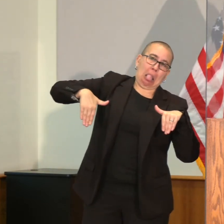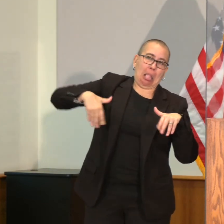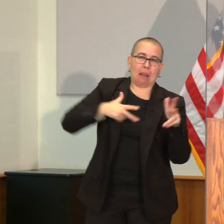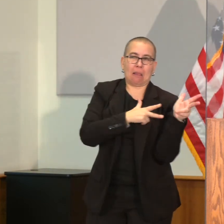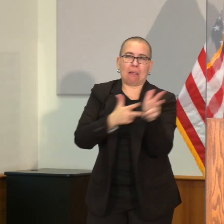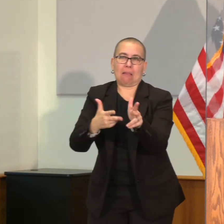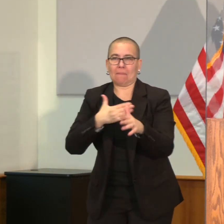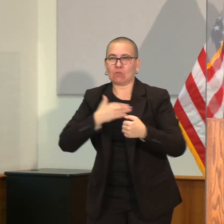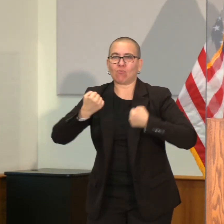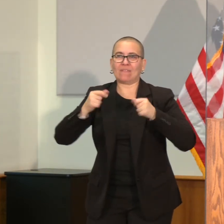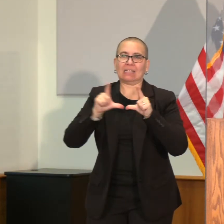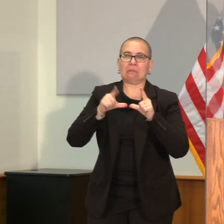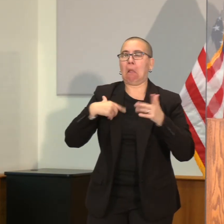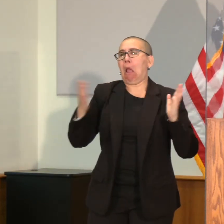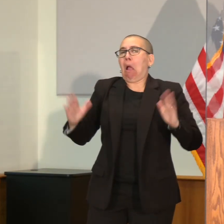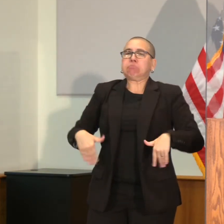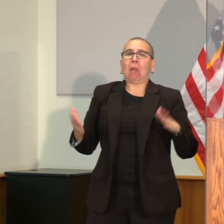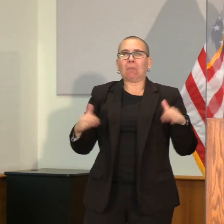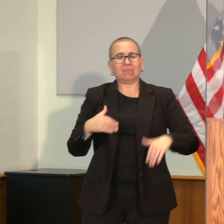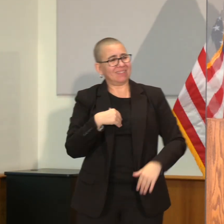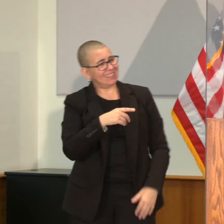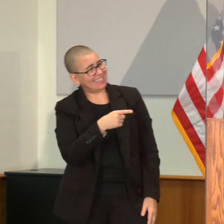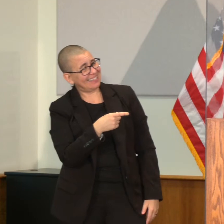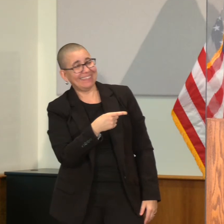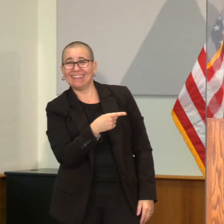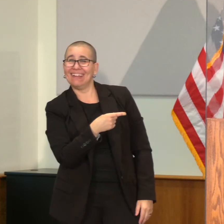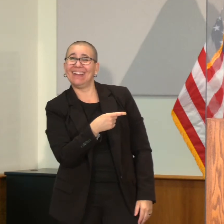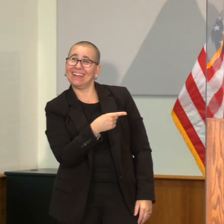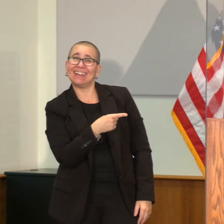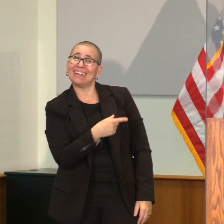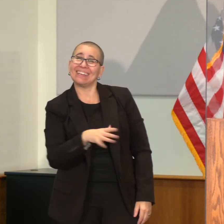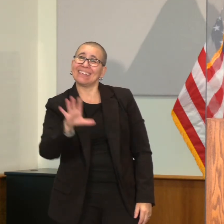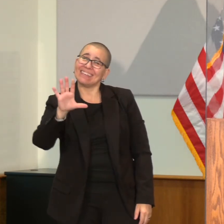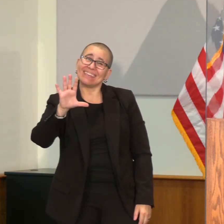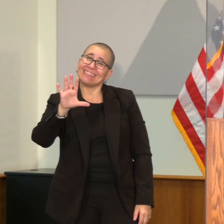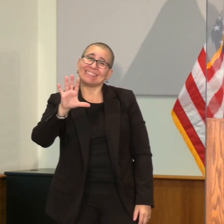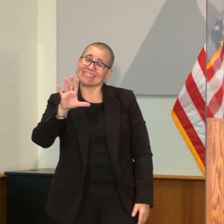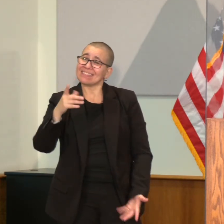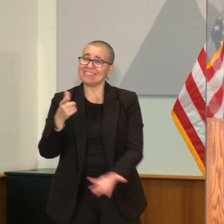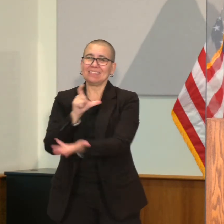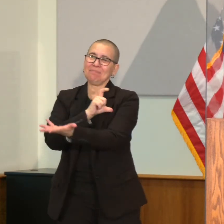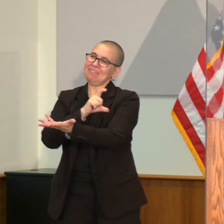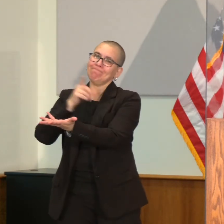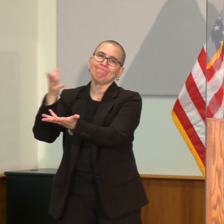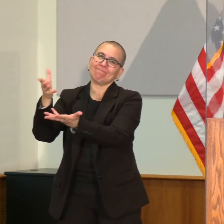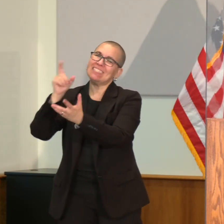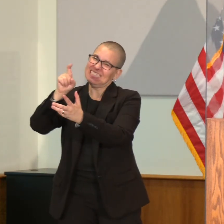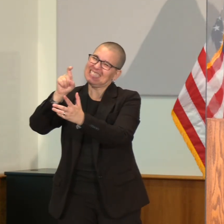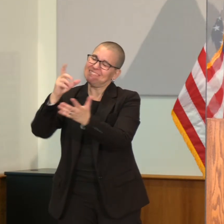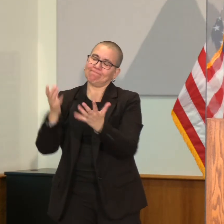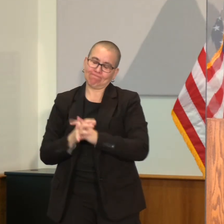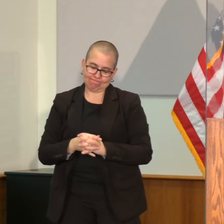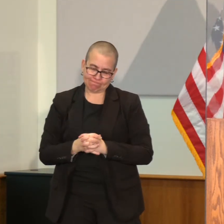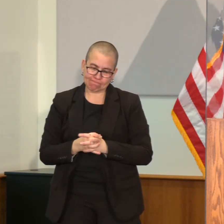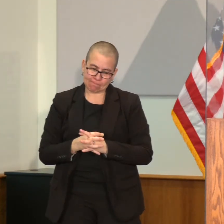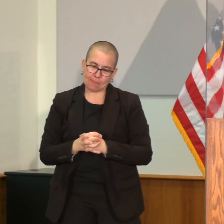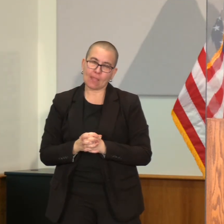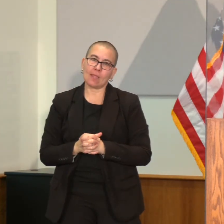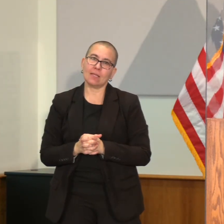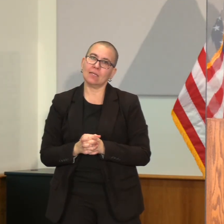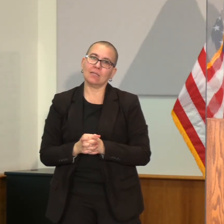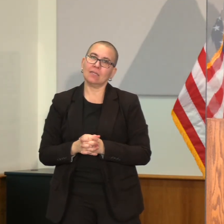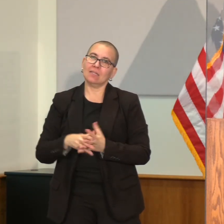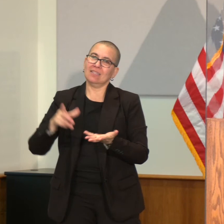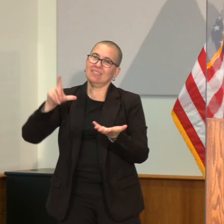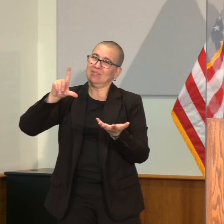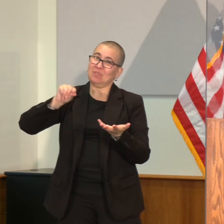passage of the Police Accountability Act during the special session in 2020, and remember I said that the Senate has not